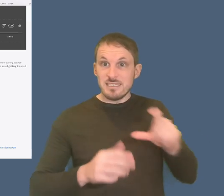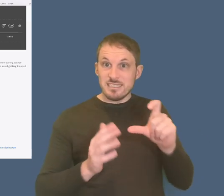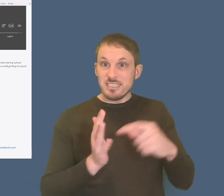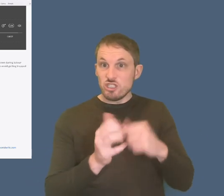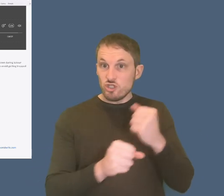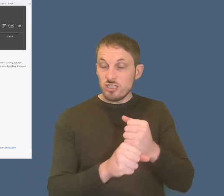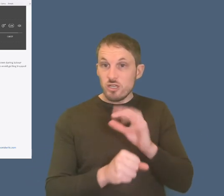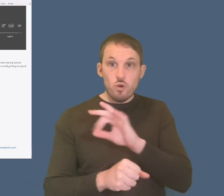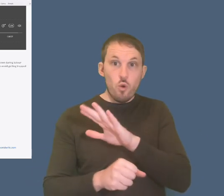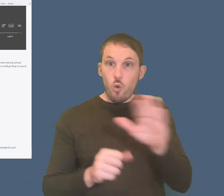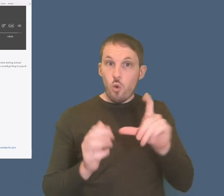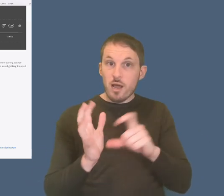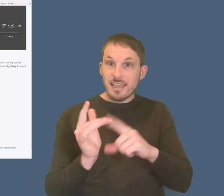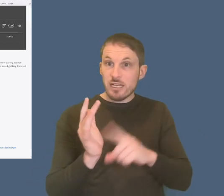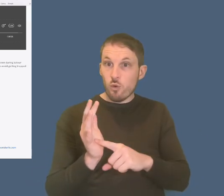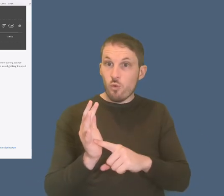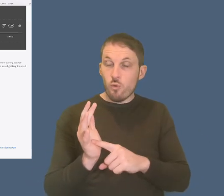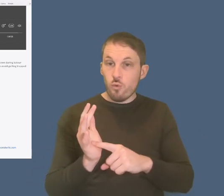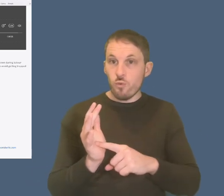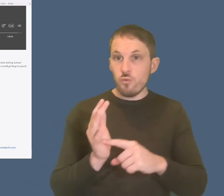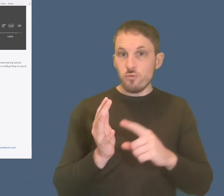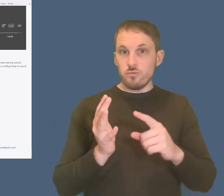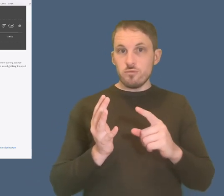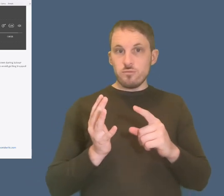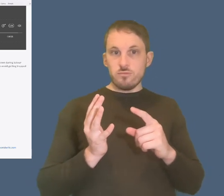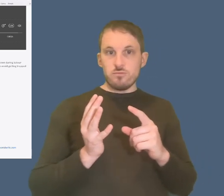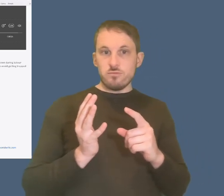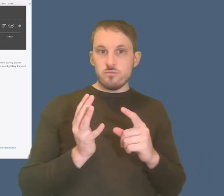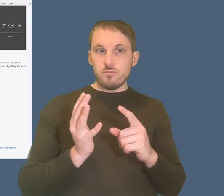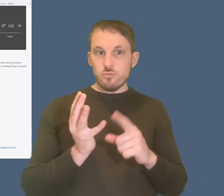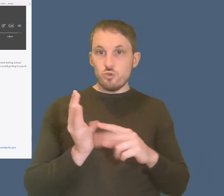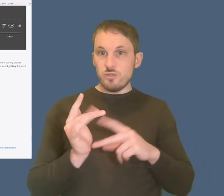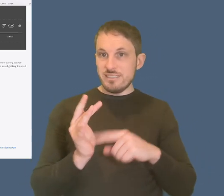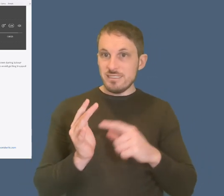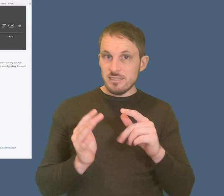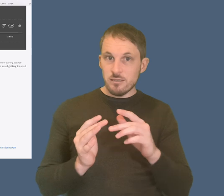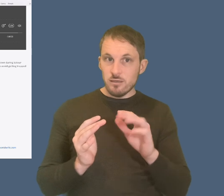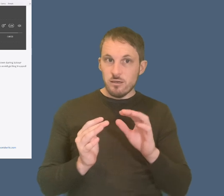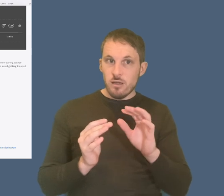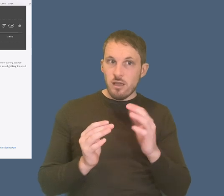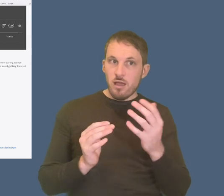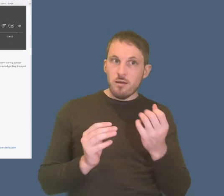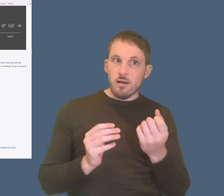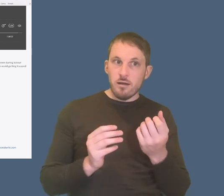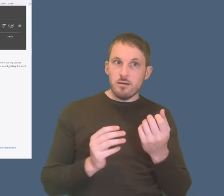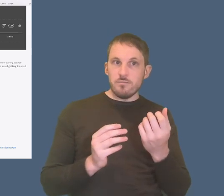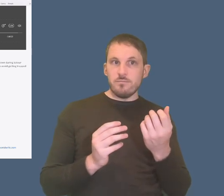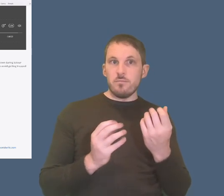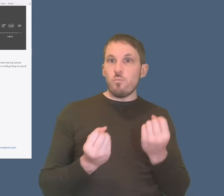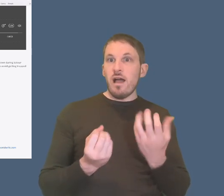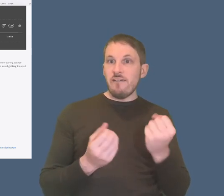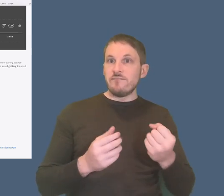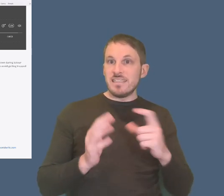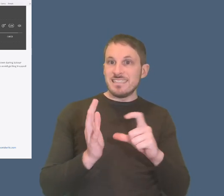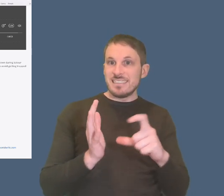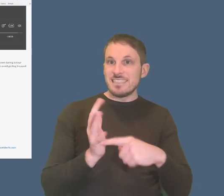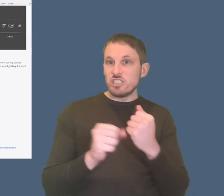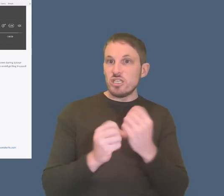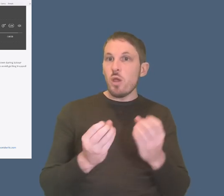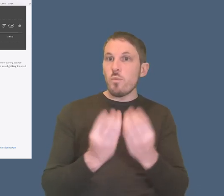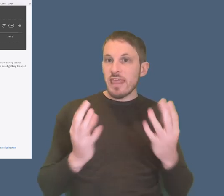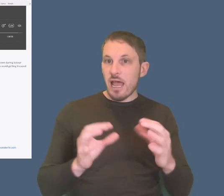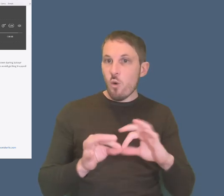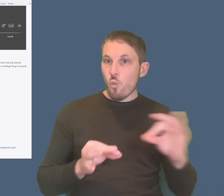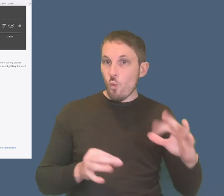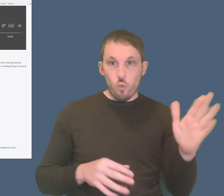a CTG machine that is not tethered by cords to a big, huge unit that's next to your bed.